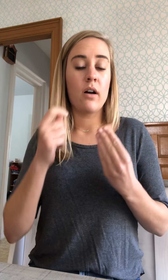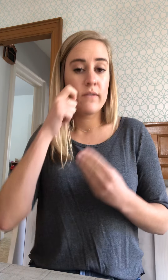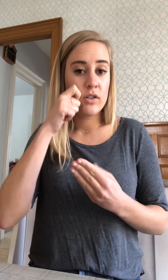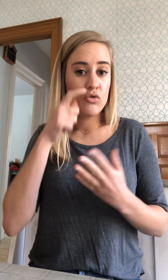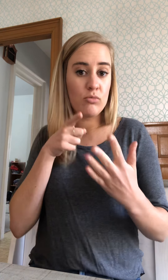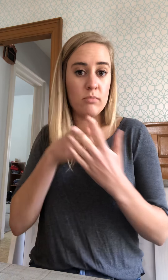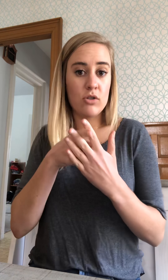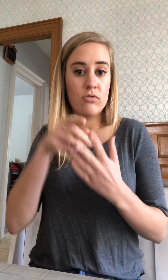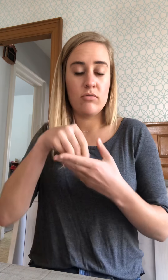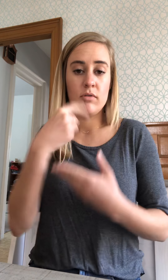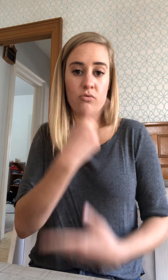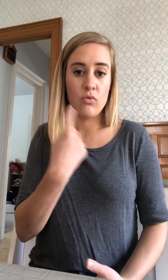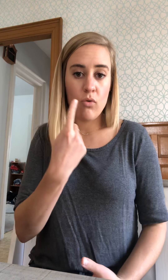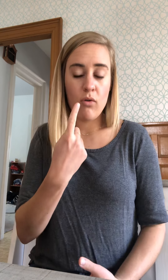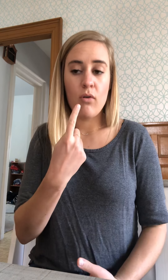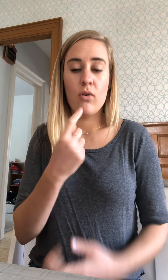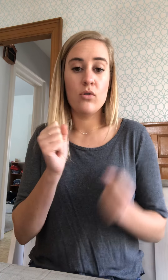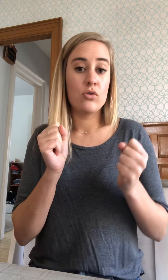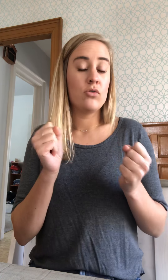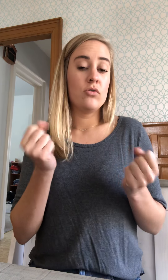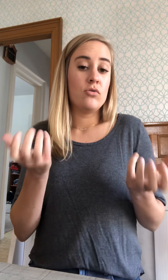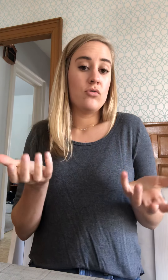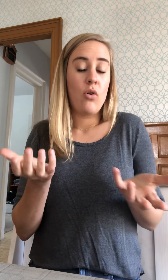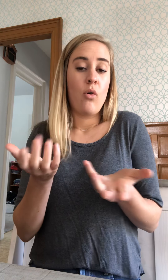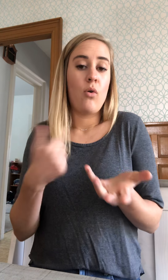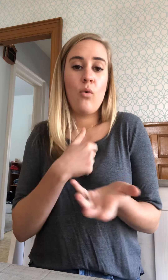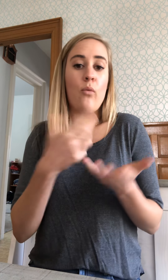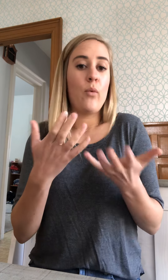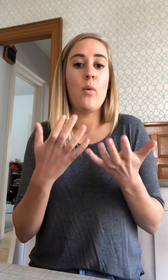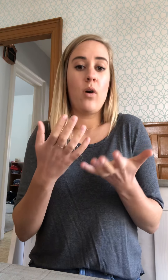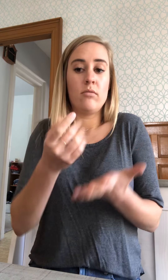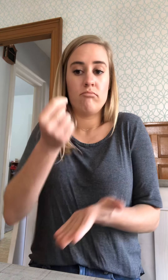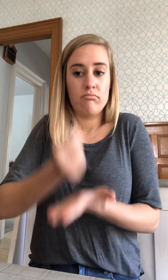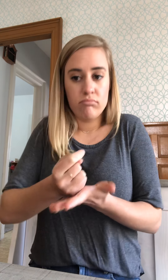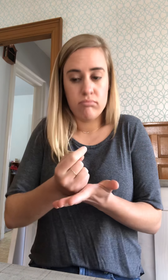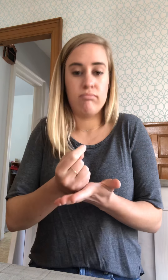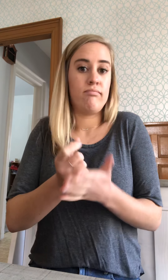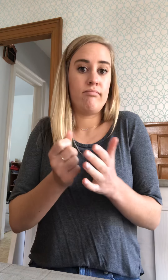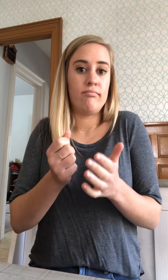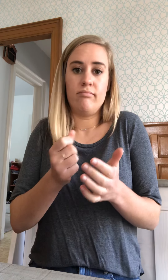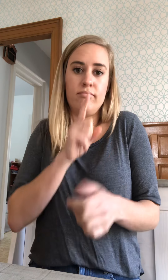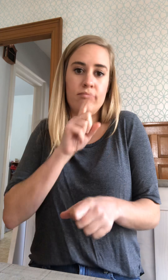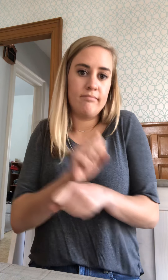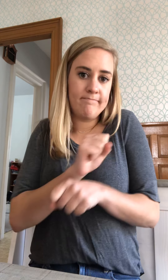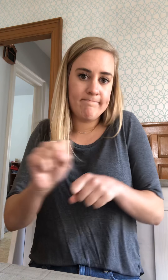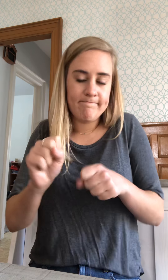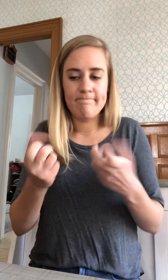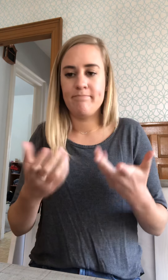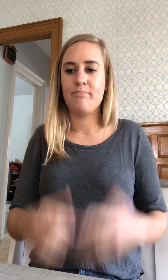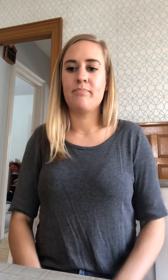intraorally. So we want to treat these things as soon as practicable. They would typically be